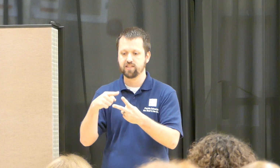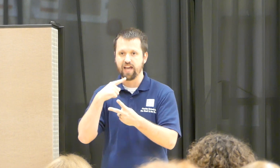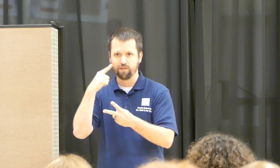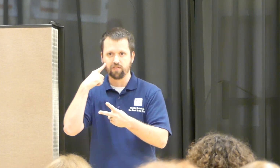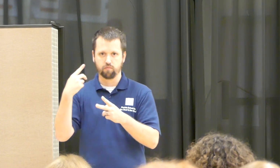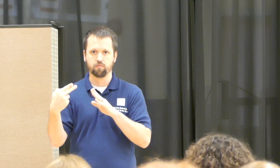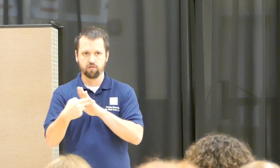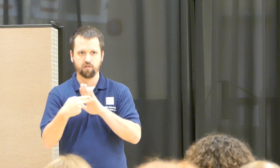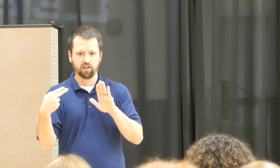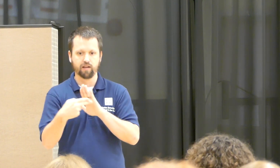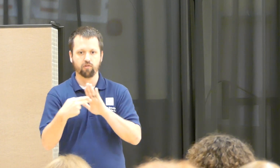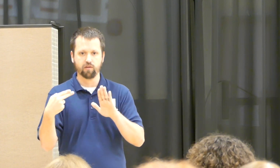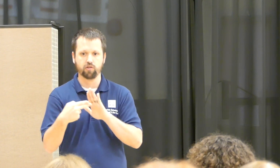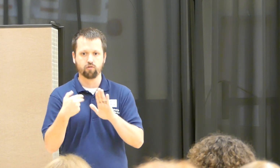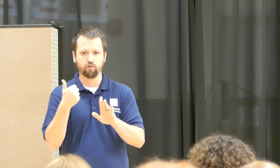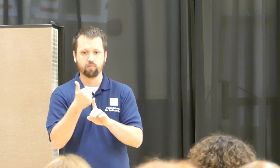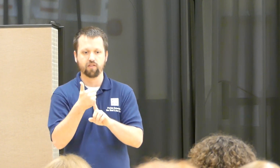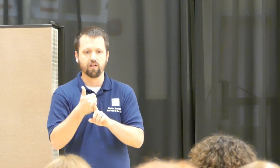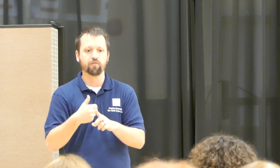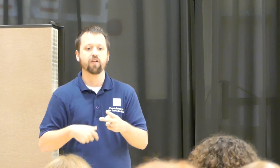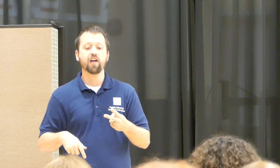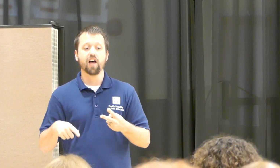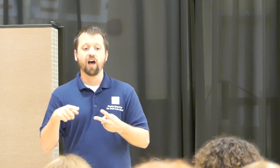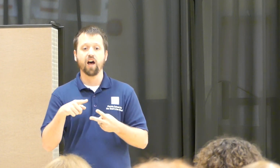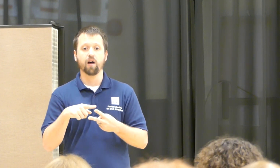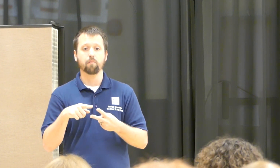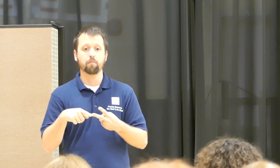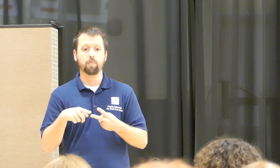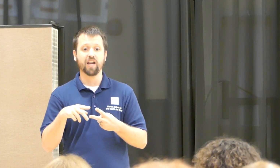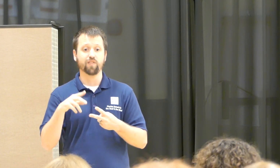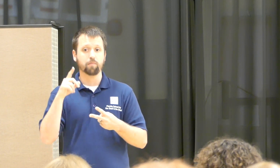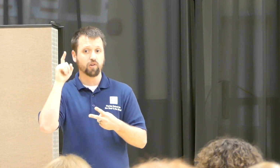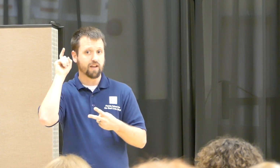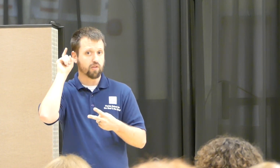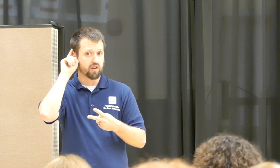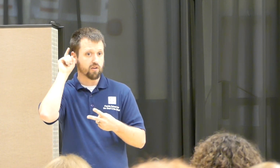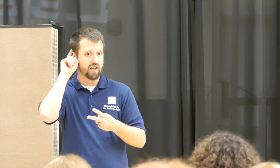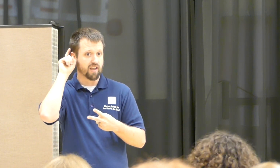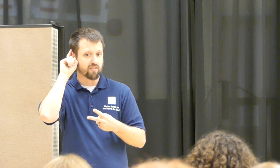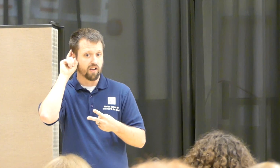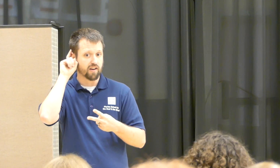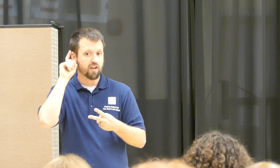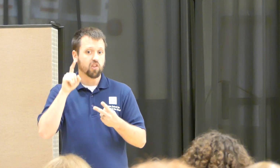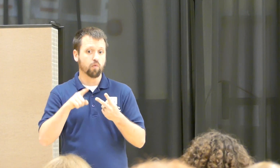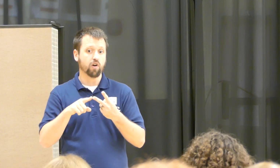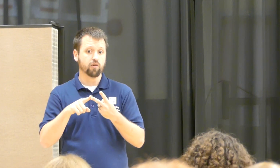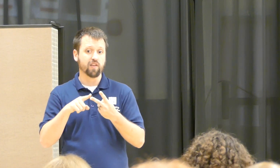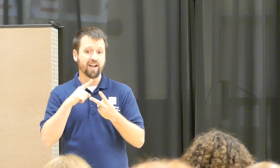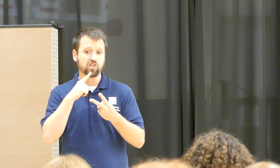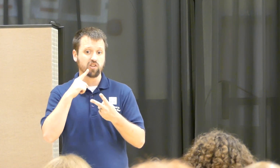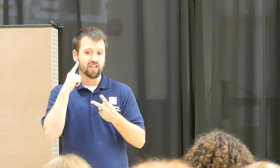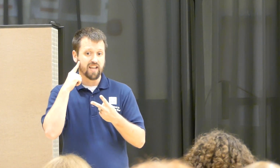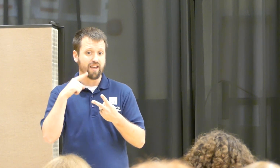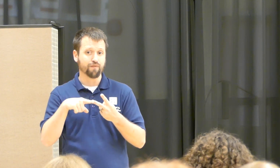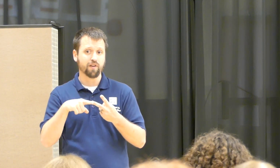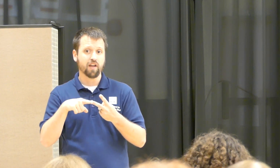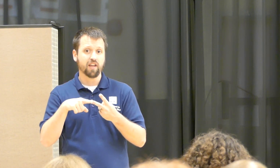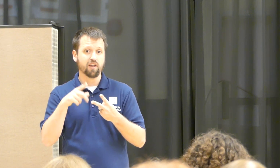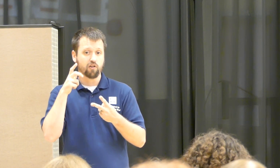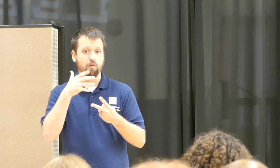deaf. That's the labels they would use for themselves. But if they both have their hearing aids on, the one who's actually deaf hears